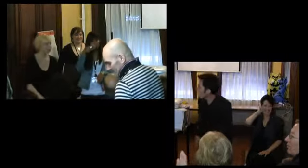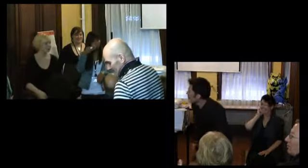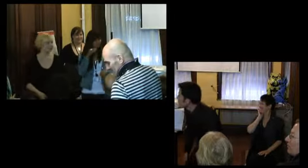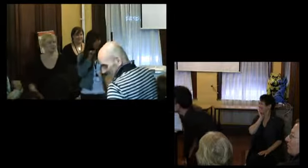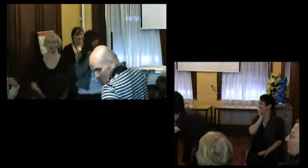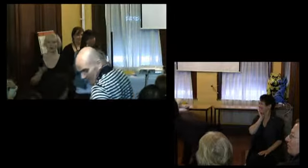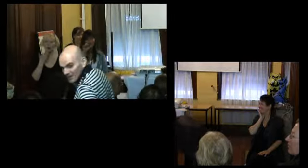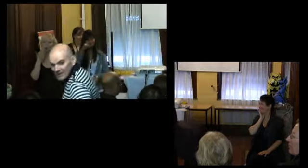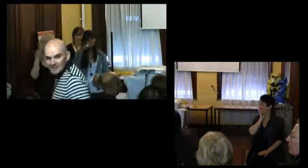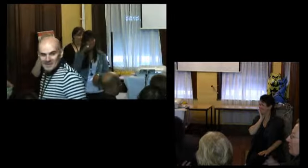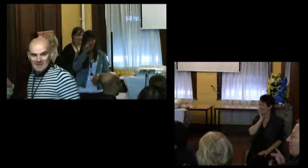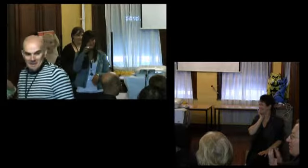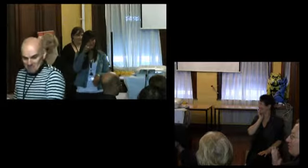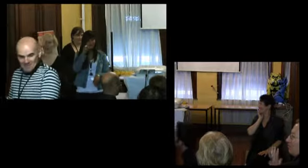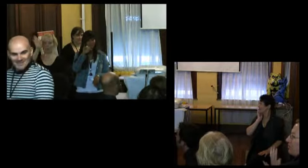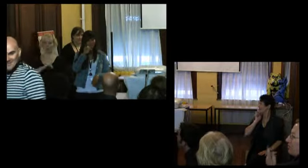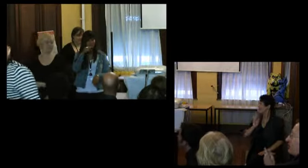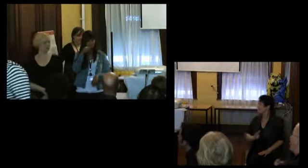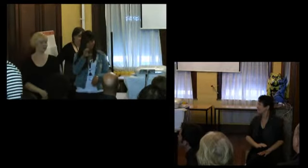Hello, my name is